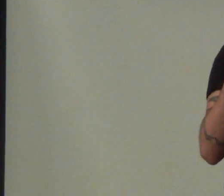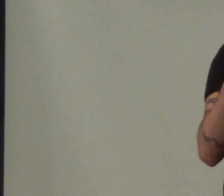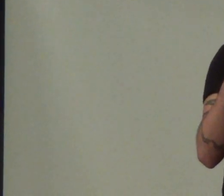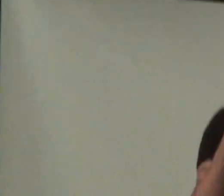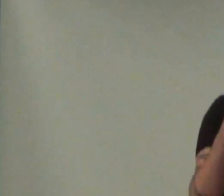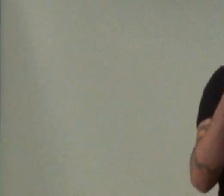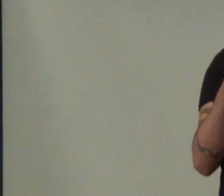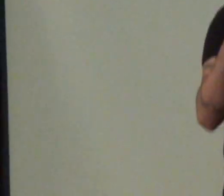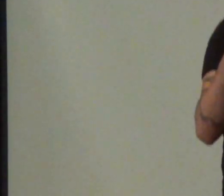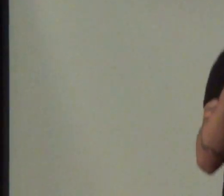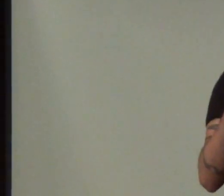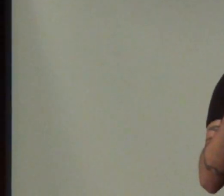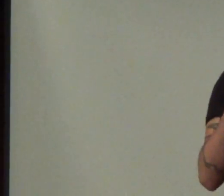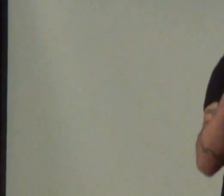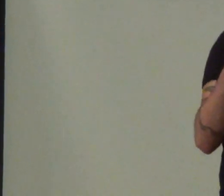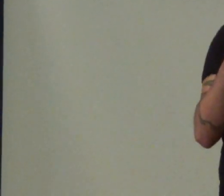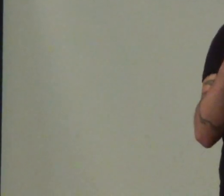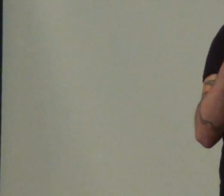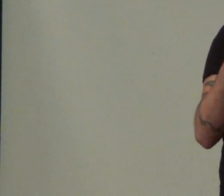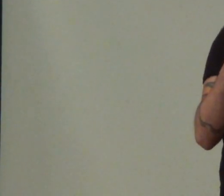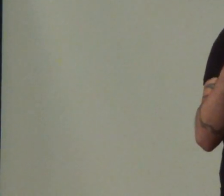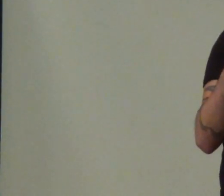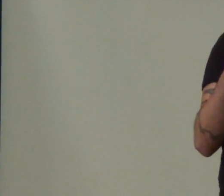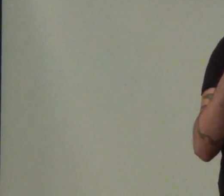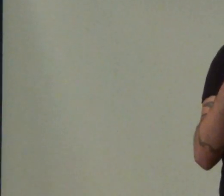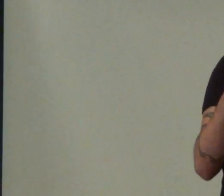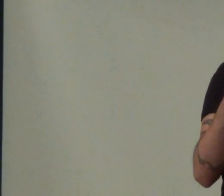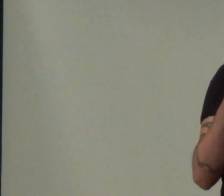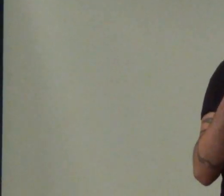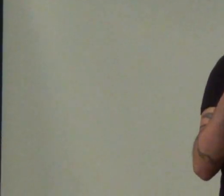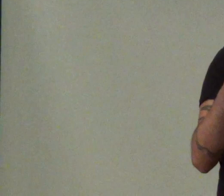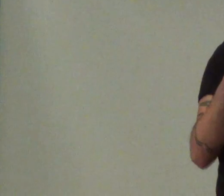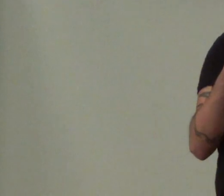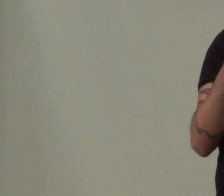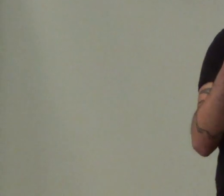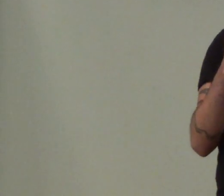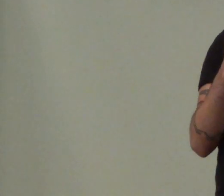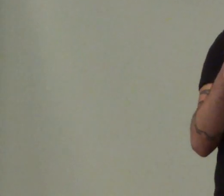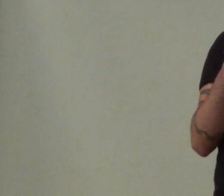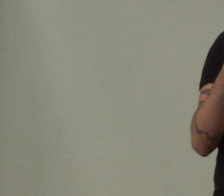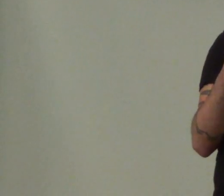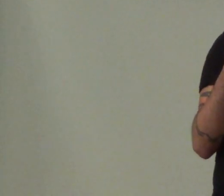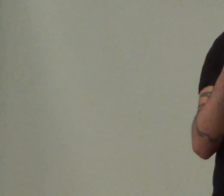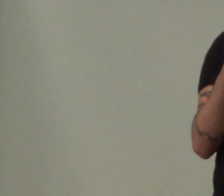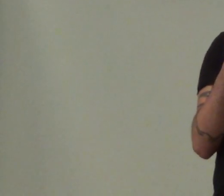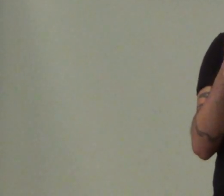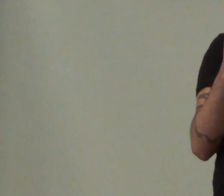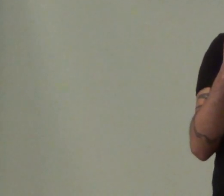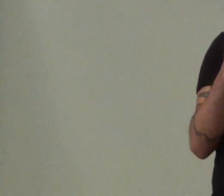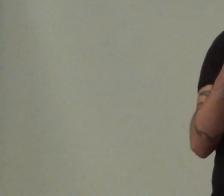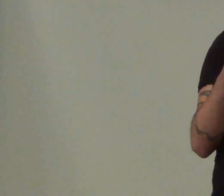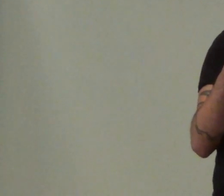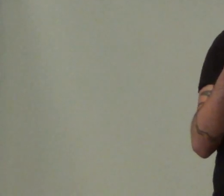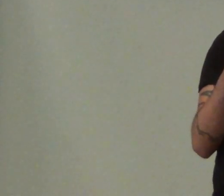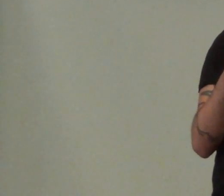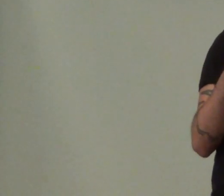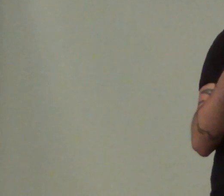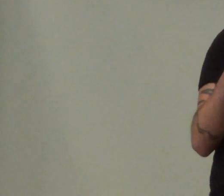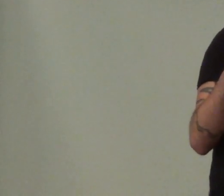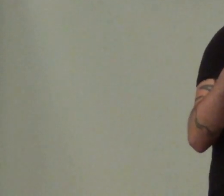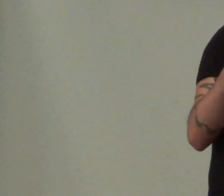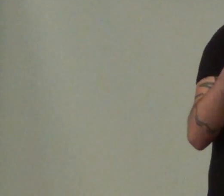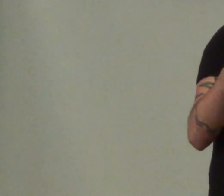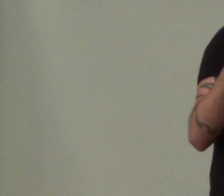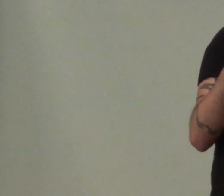lot about stretch denim that doesn't also have a stretchy waistband, by which I mean nature's cruelest